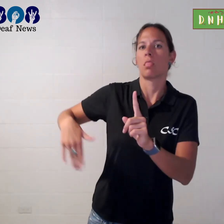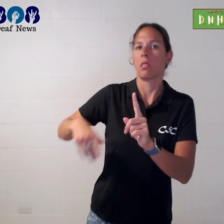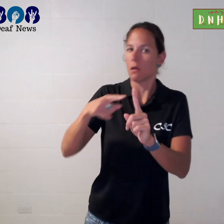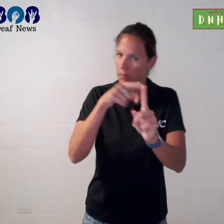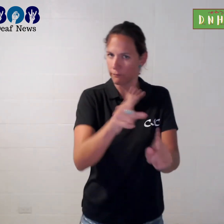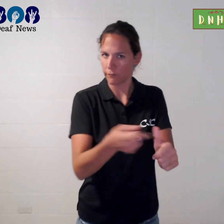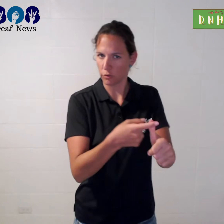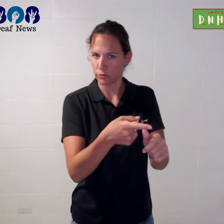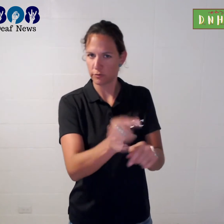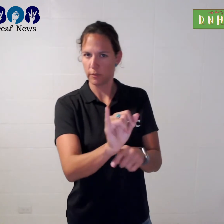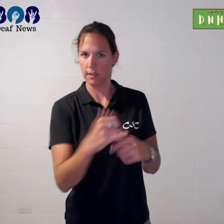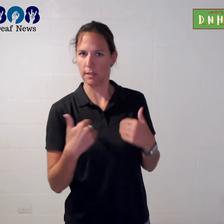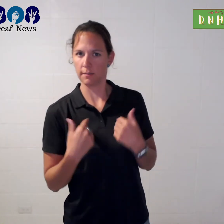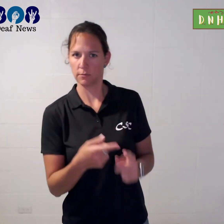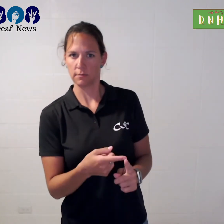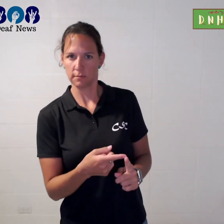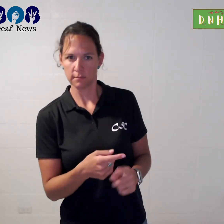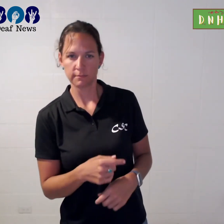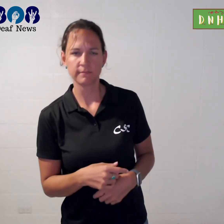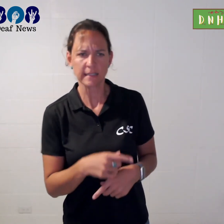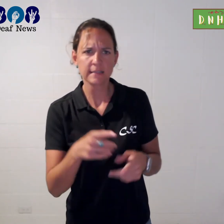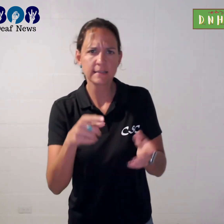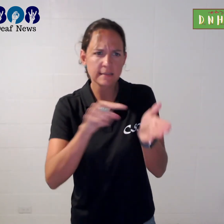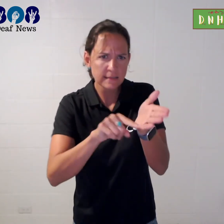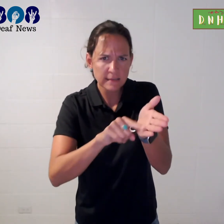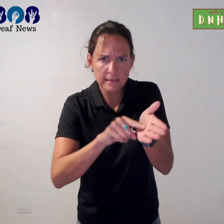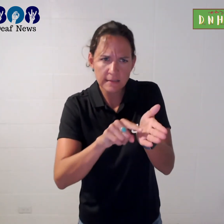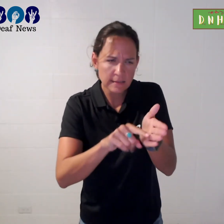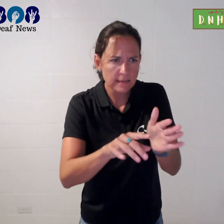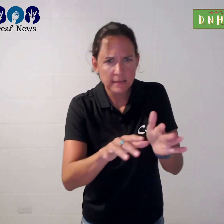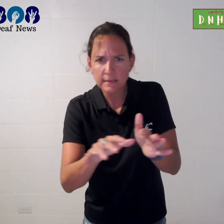prairie dogs and not with human-to-person contact.